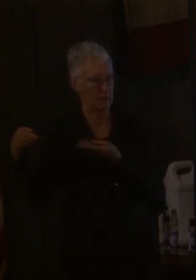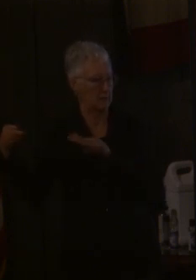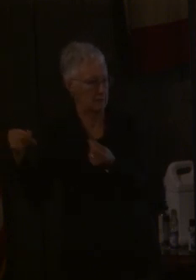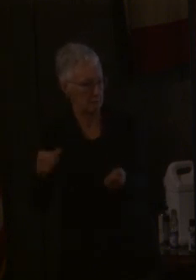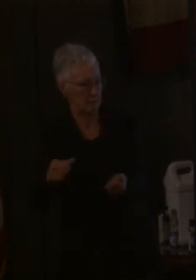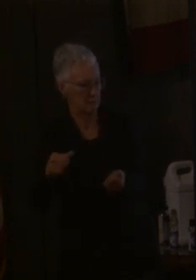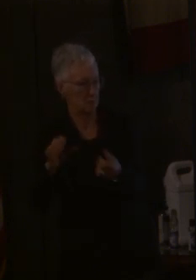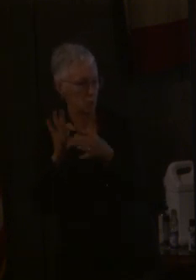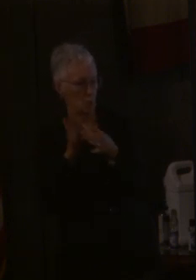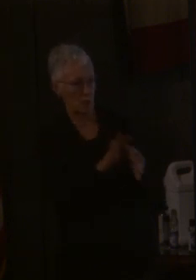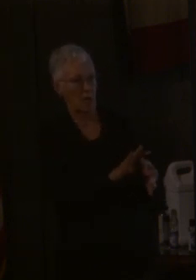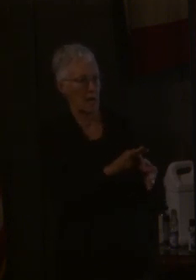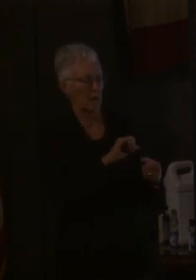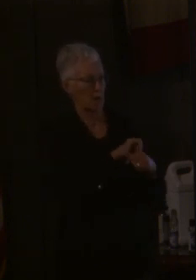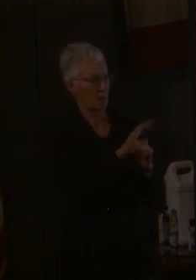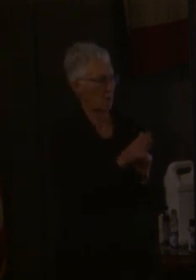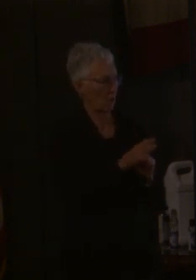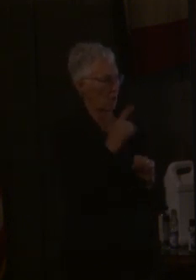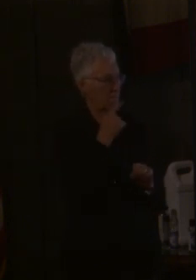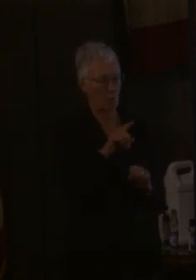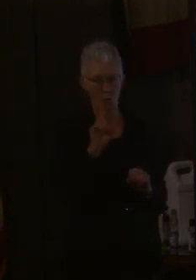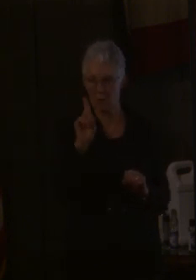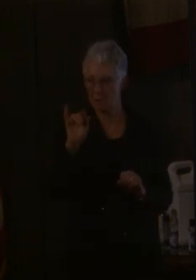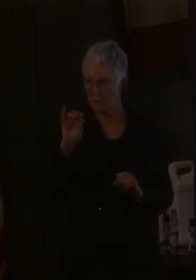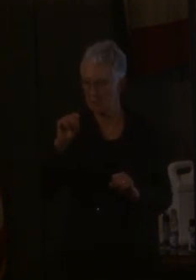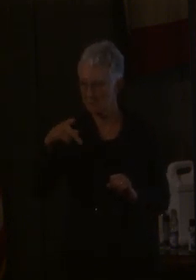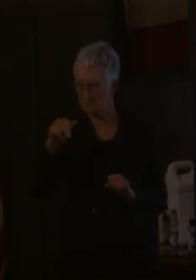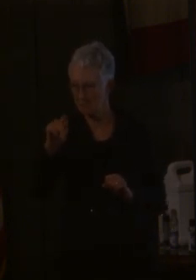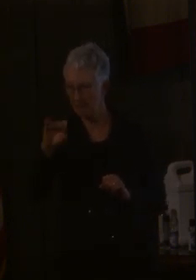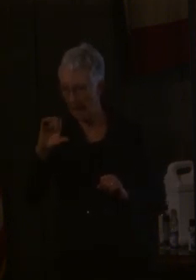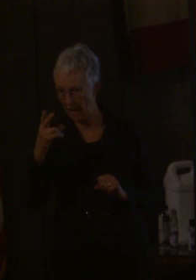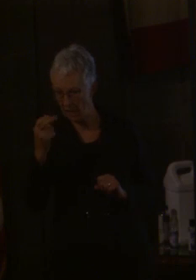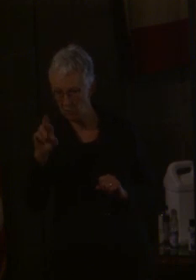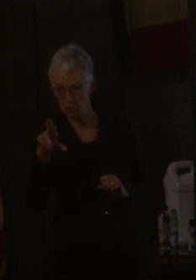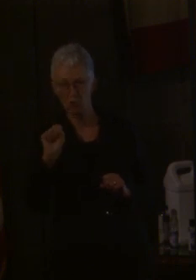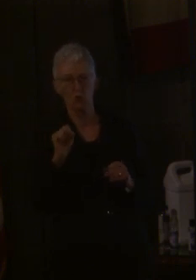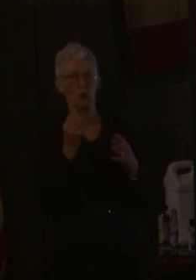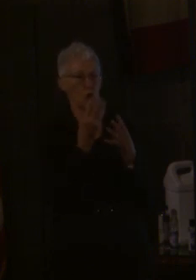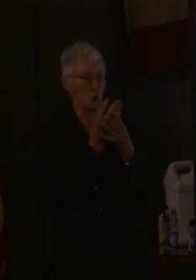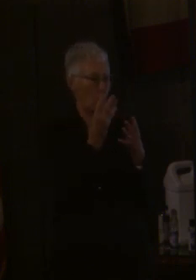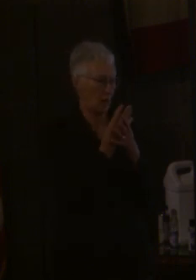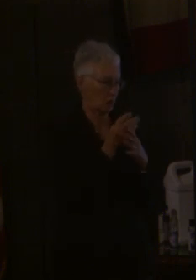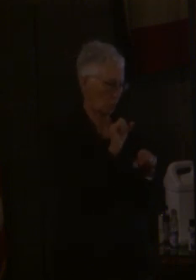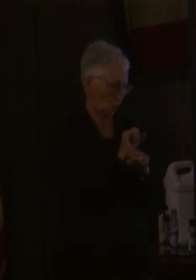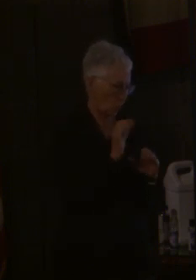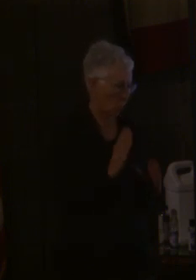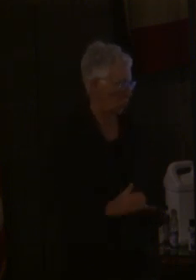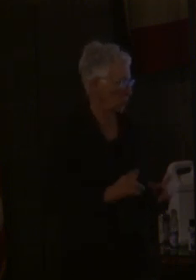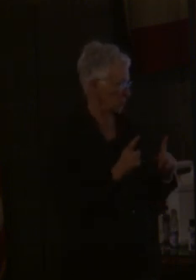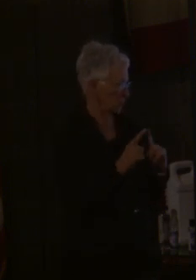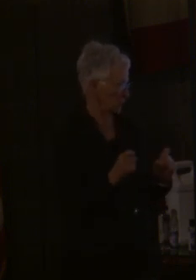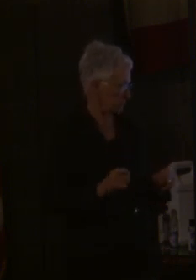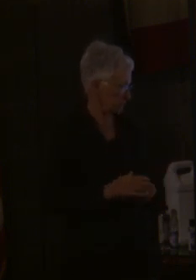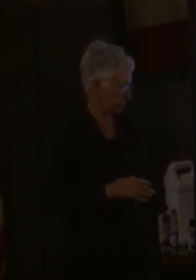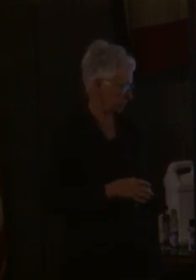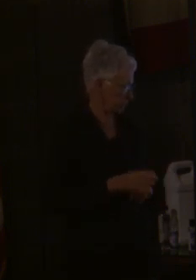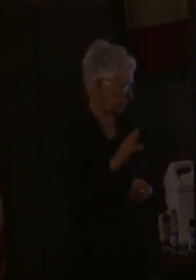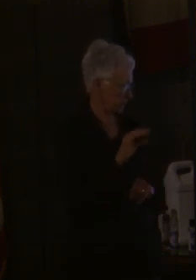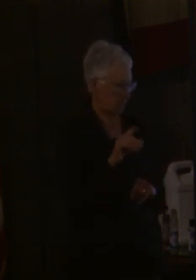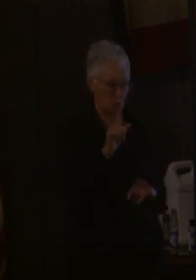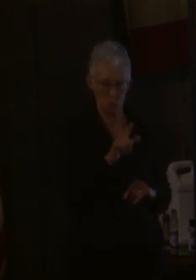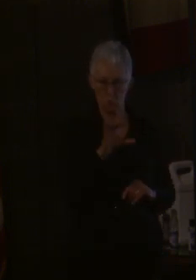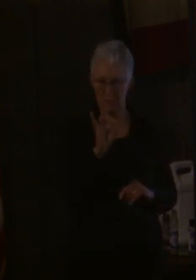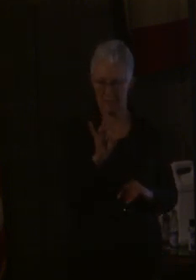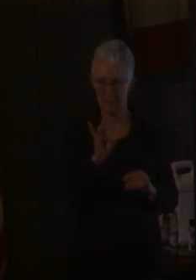categories here for dispatchers, corrections officers, and so forth. And then finally, setting aside about $28 million for